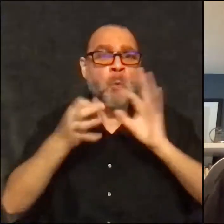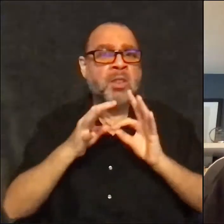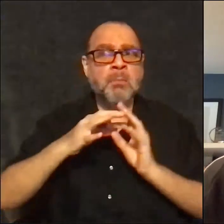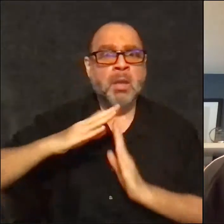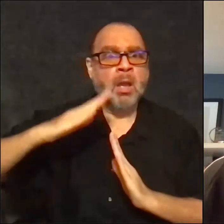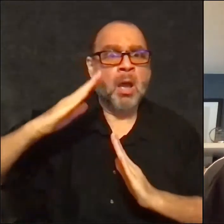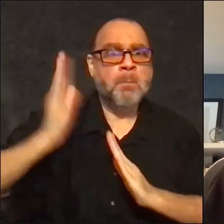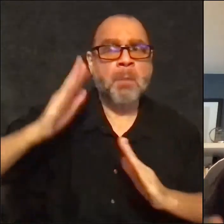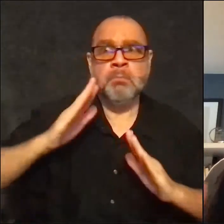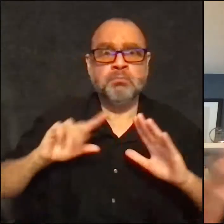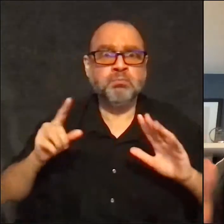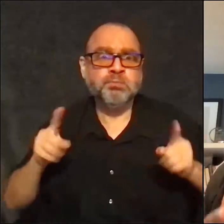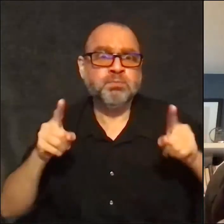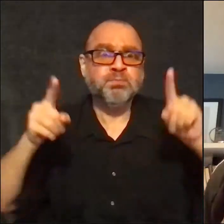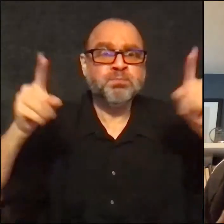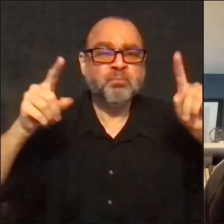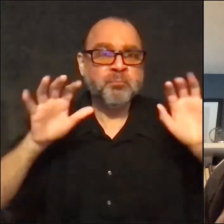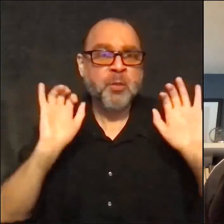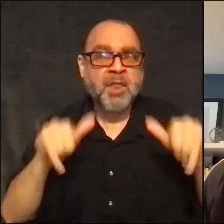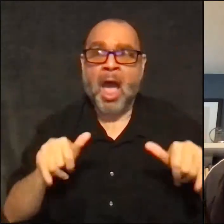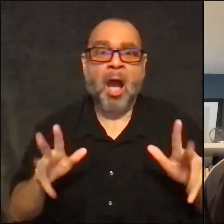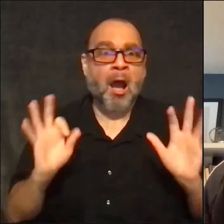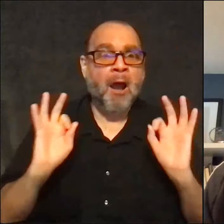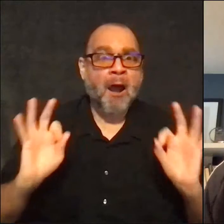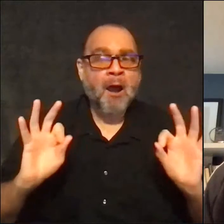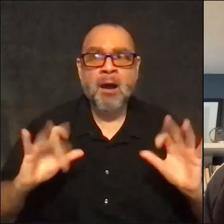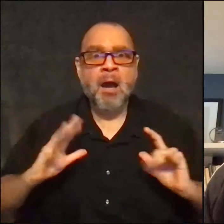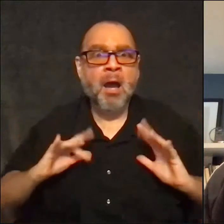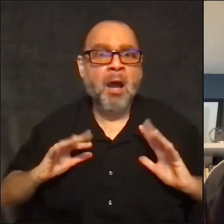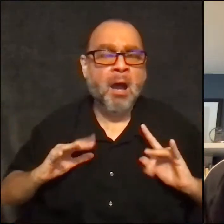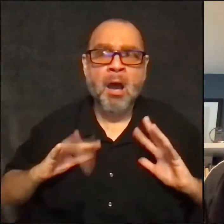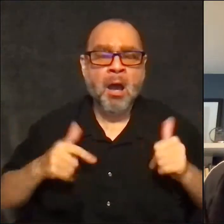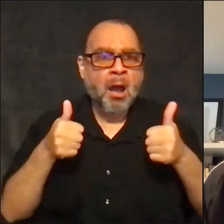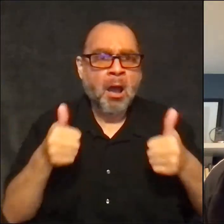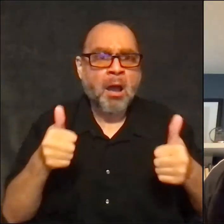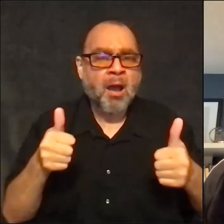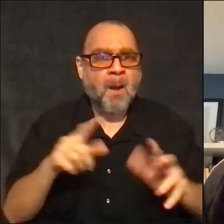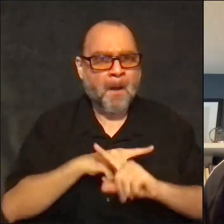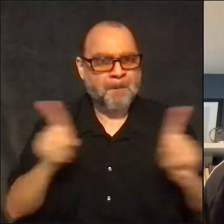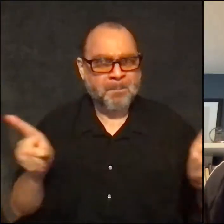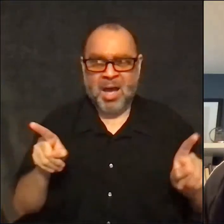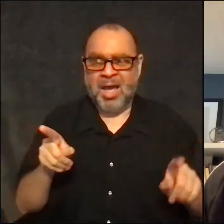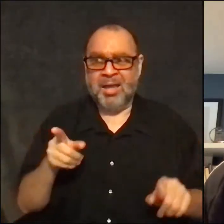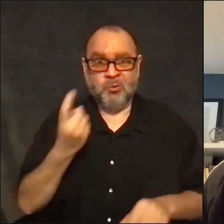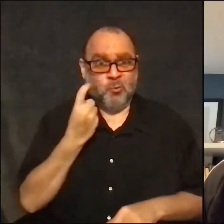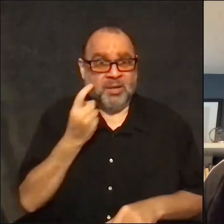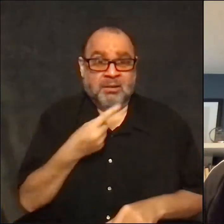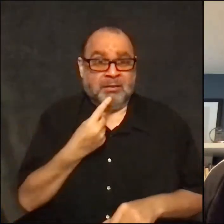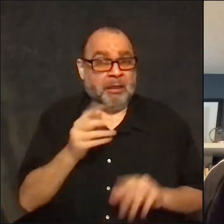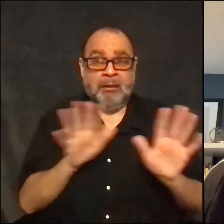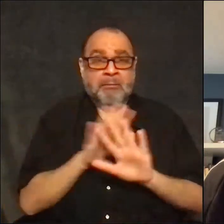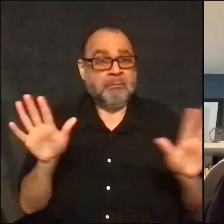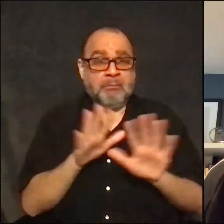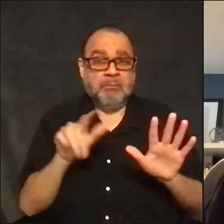top of their careers, and hopefully they've been able to buffer themselves from the mental abuse that normally comes with showing humanity. But let's bring